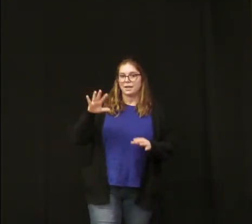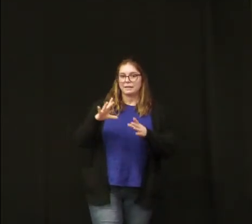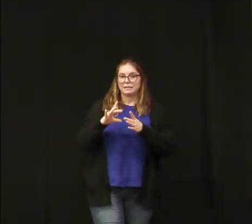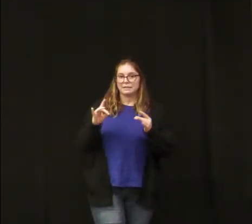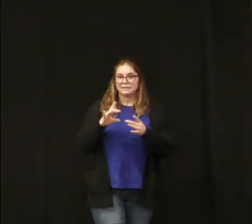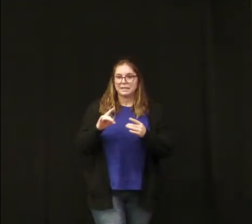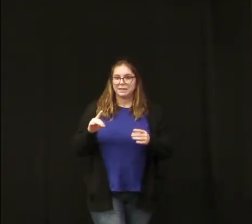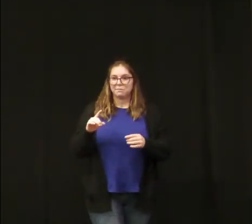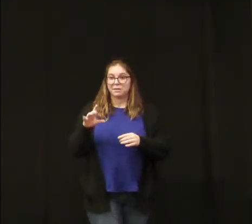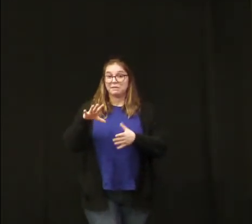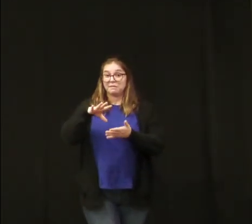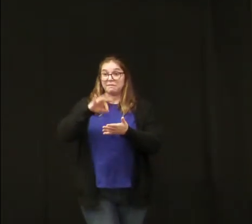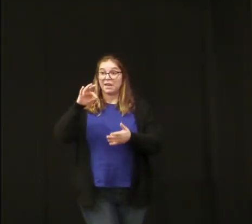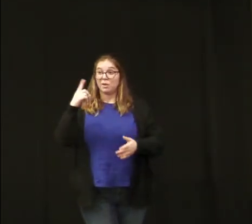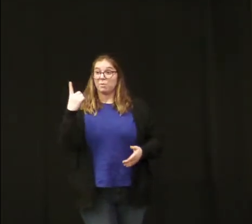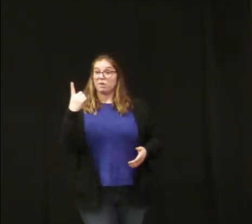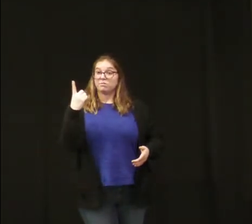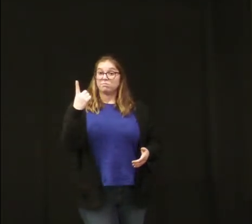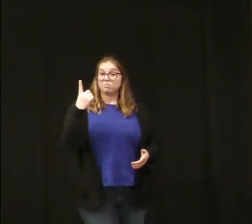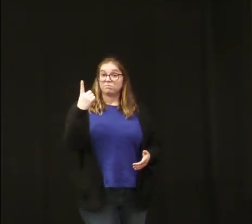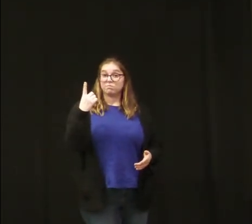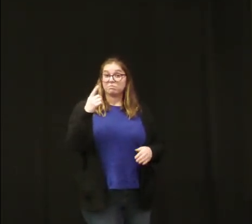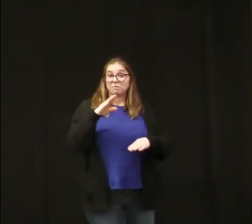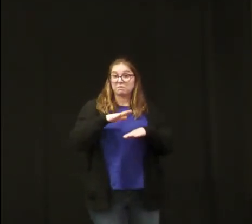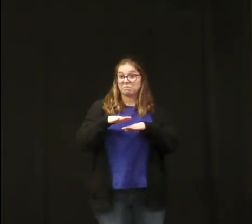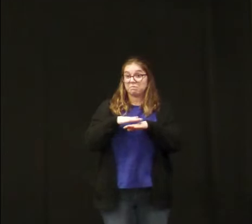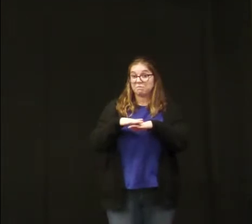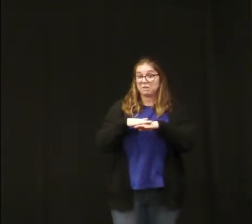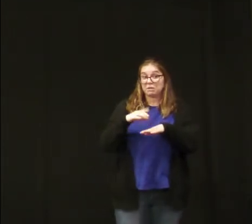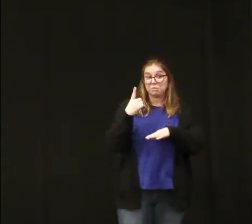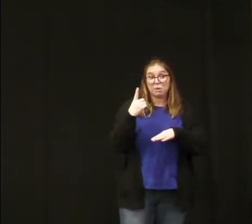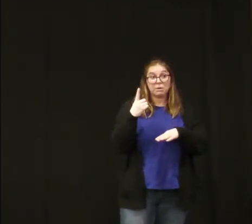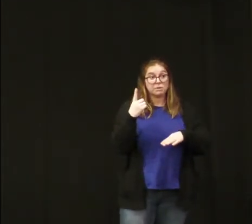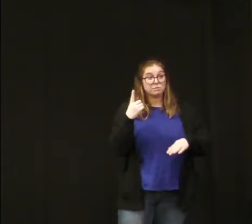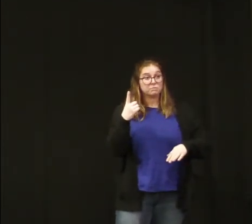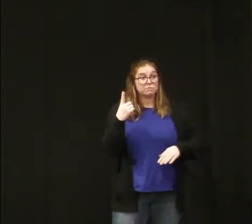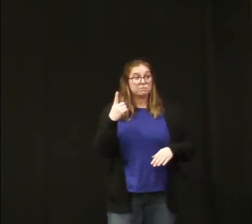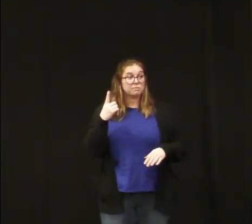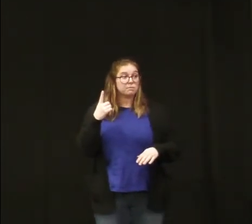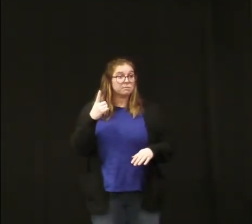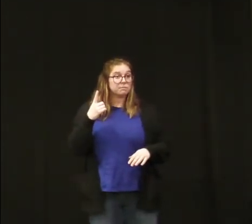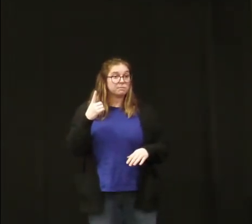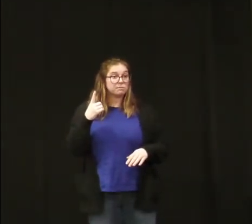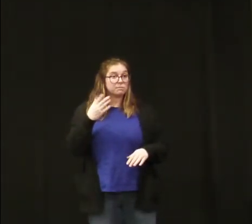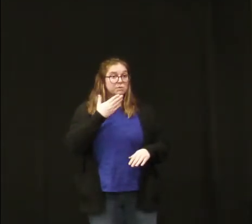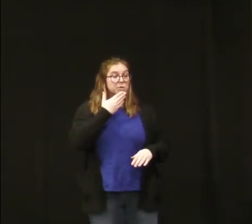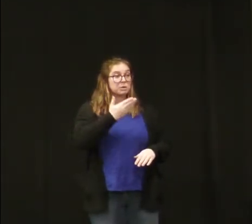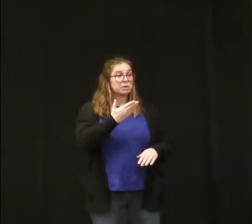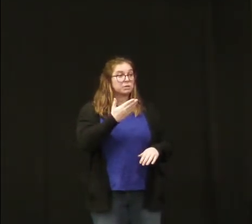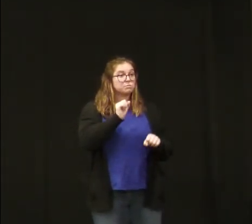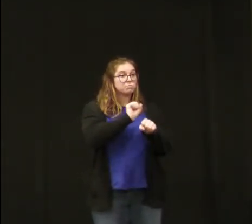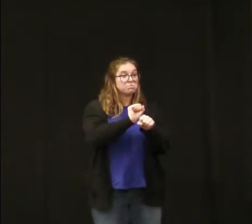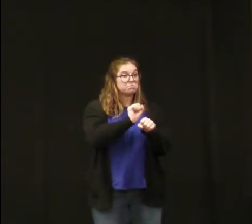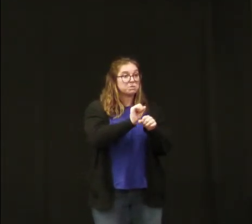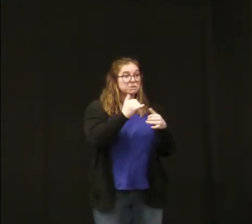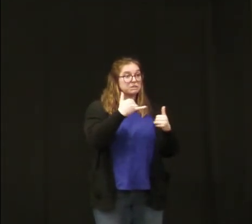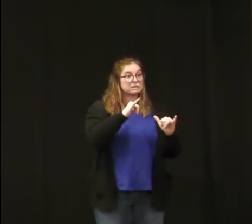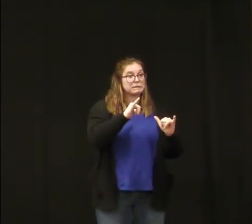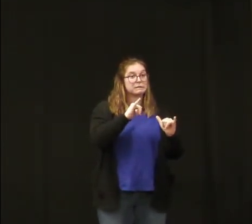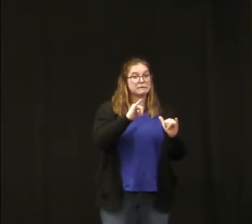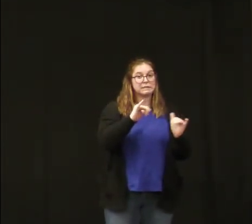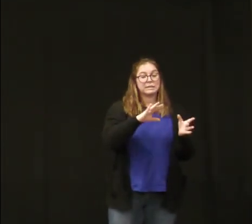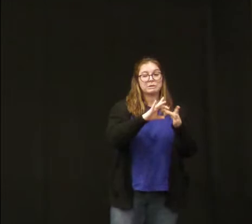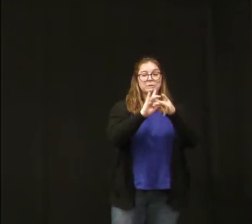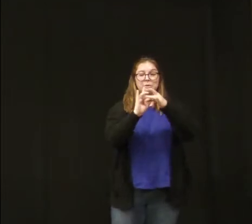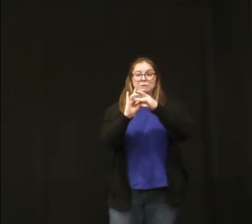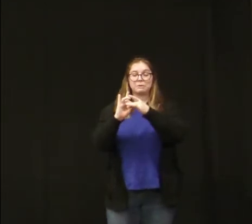Did you find at least one baseline statement? Yes? We're still working over here? You guys good? Okay. Did it